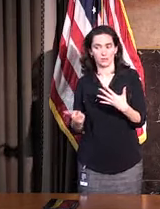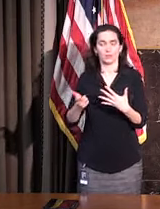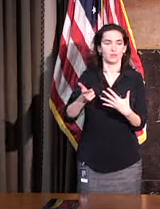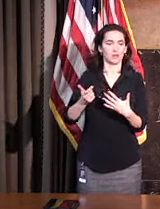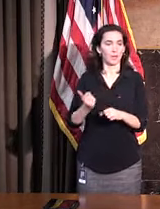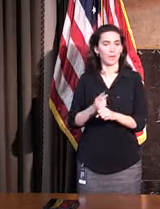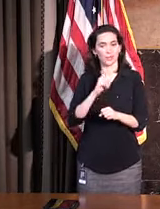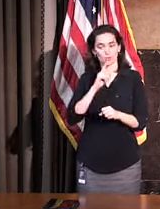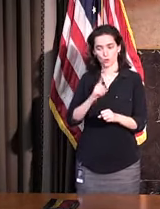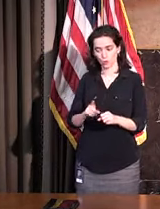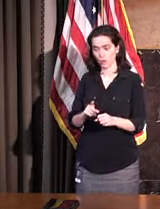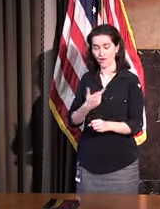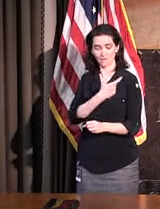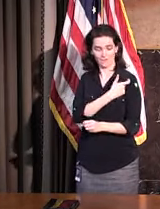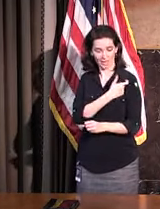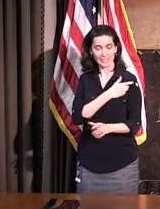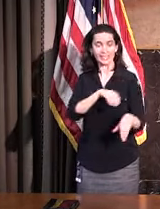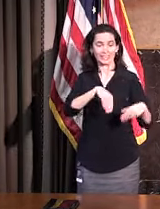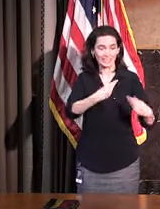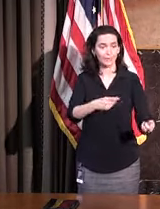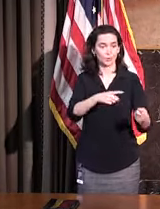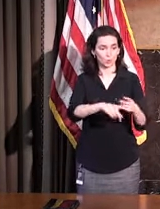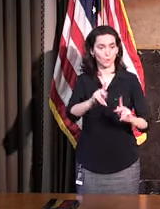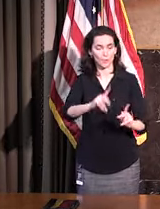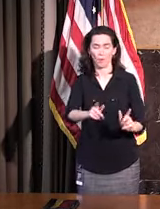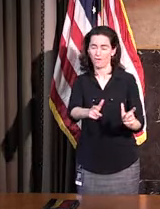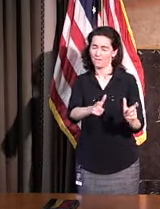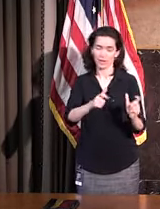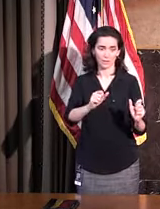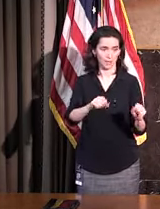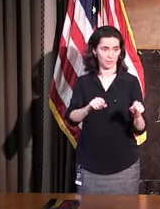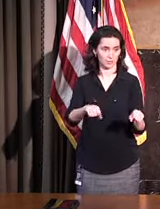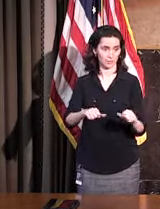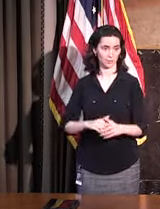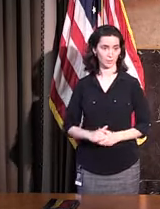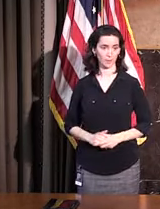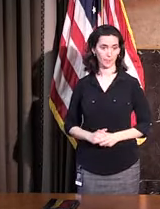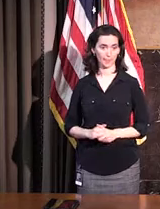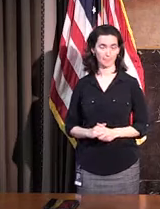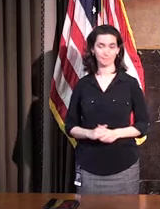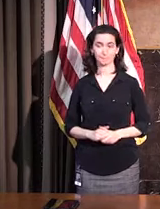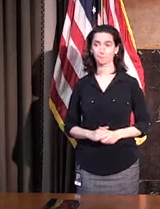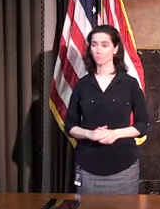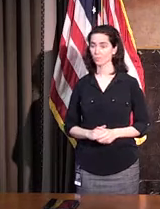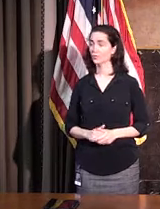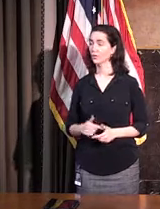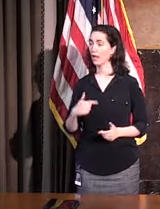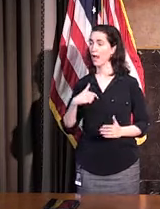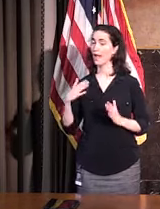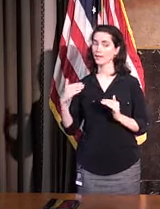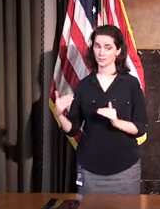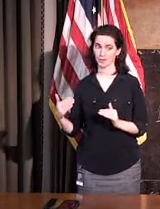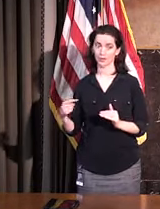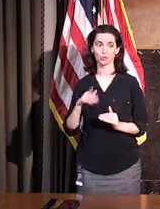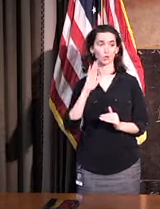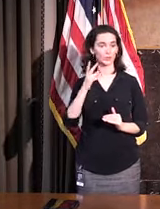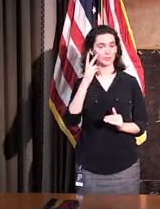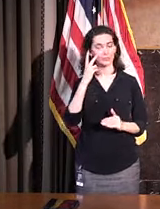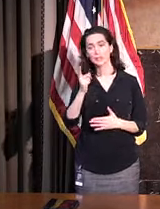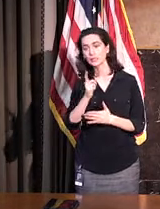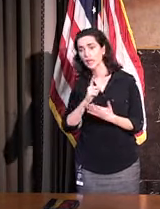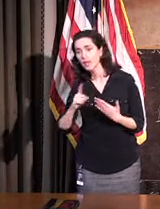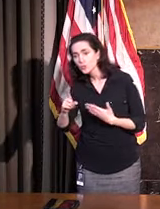vaccine doses are getting put into people's arms just as quickly as possible. And so I expect that what you're going to see over the next